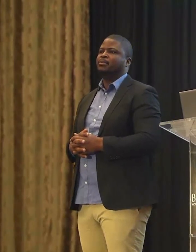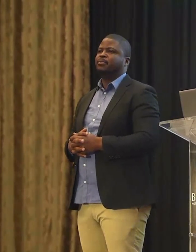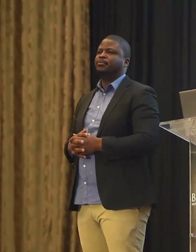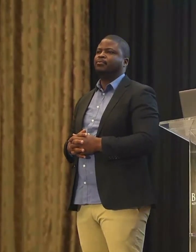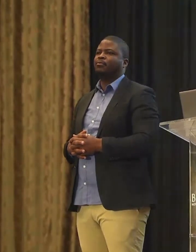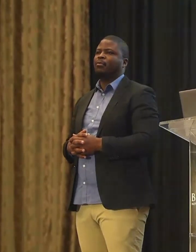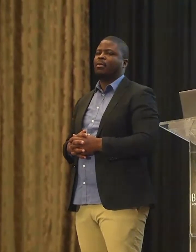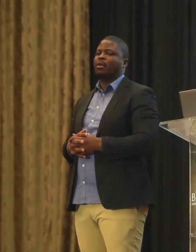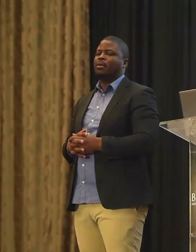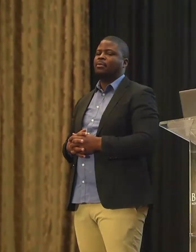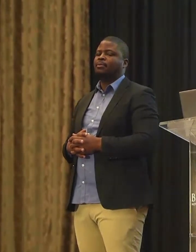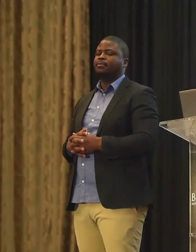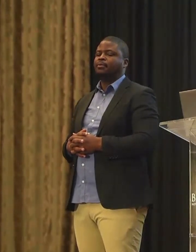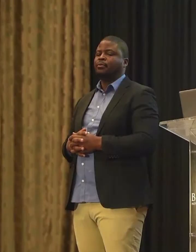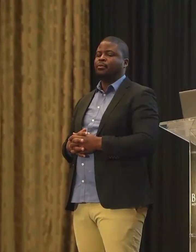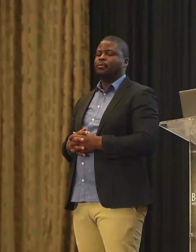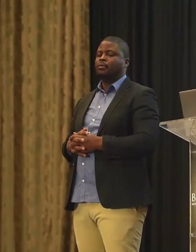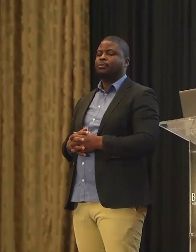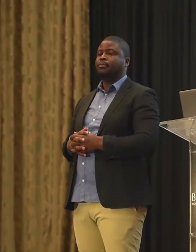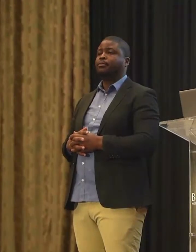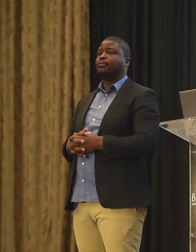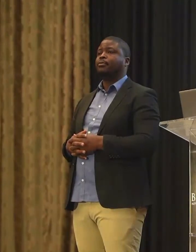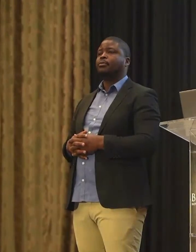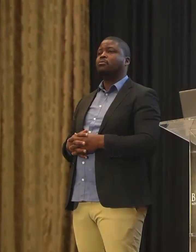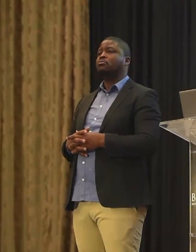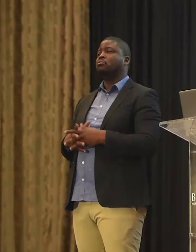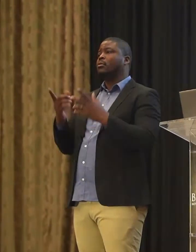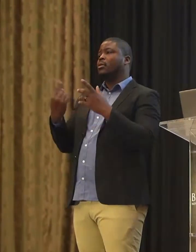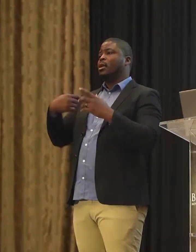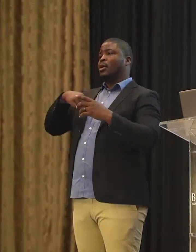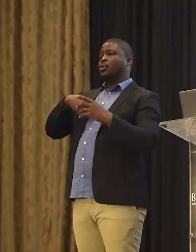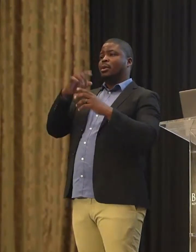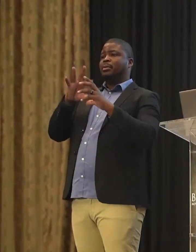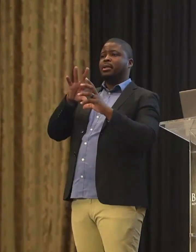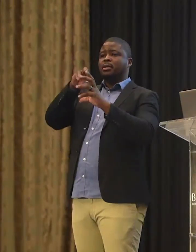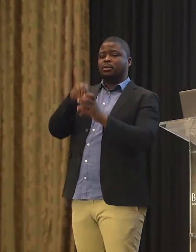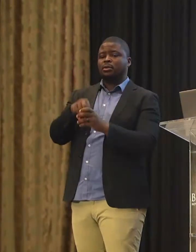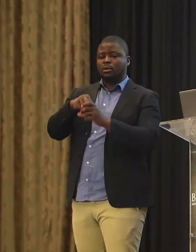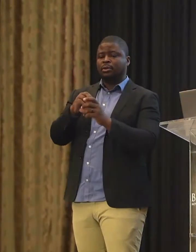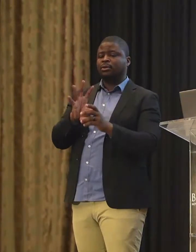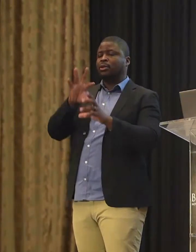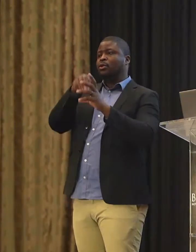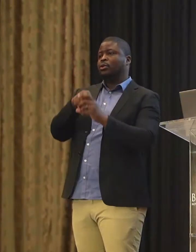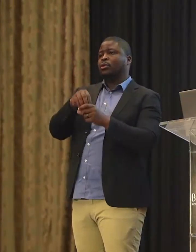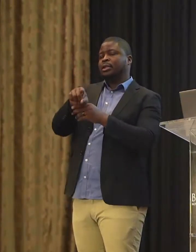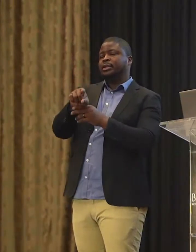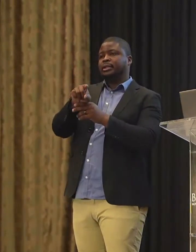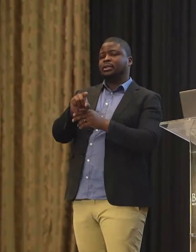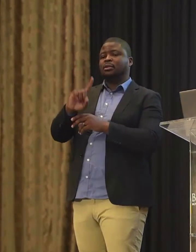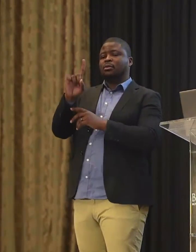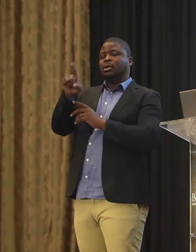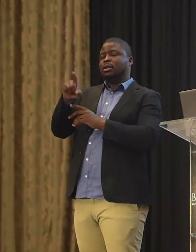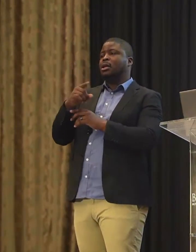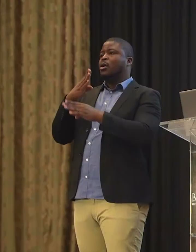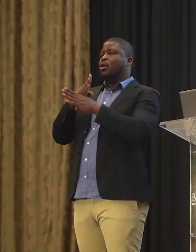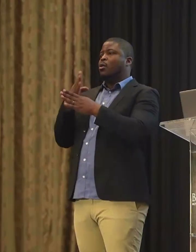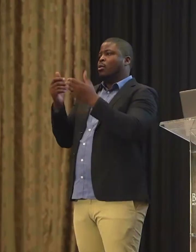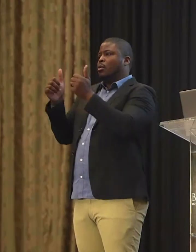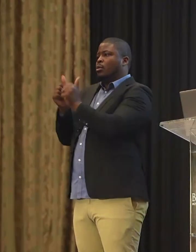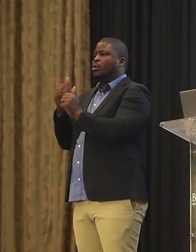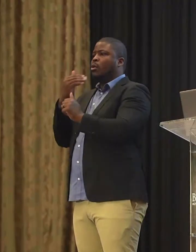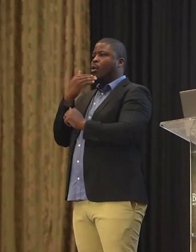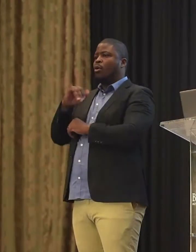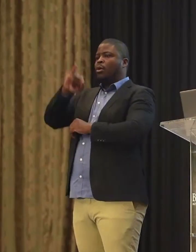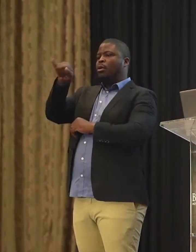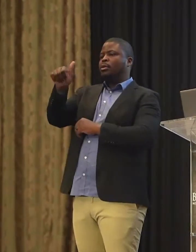So we've also included some results from the Richiza report, which I'm glad my colleague James will be going into